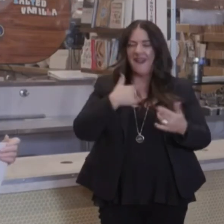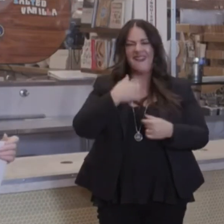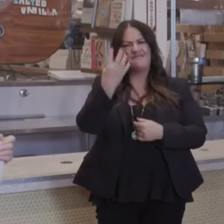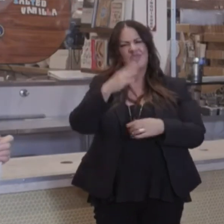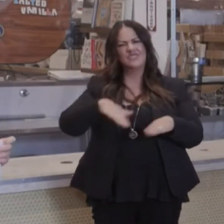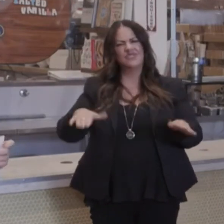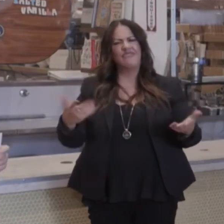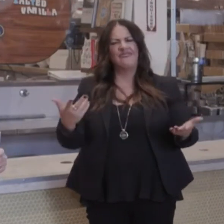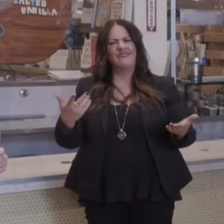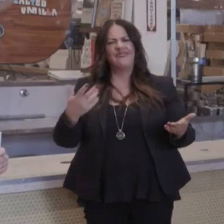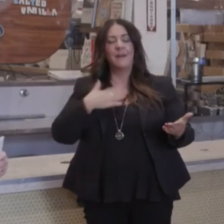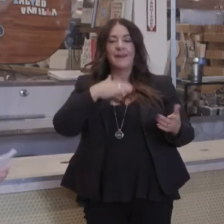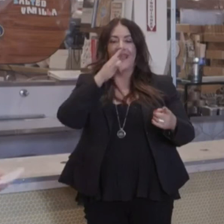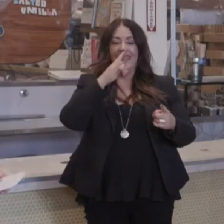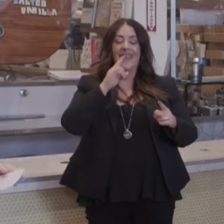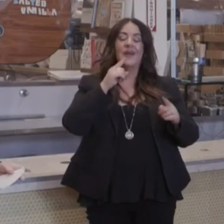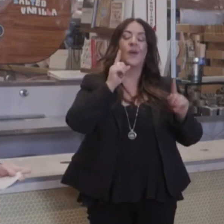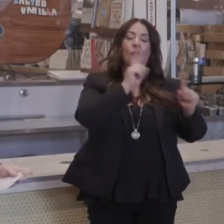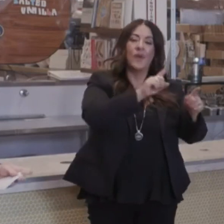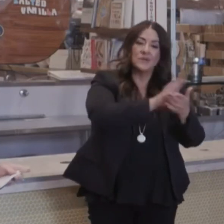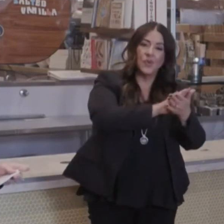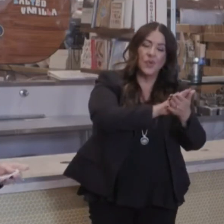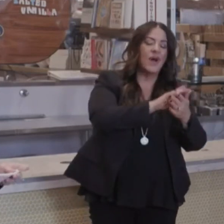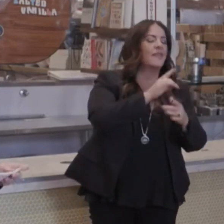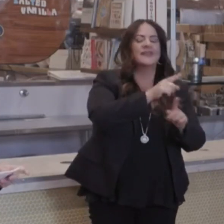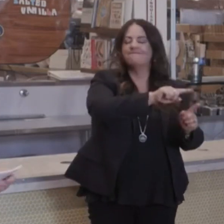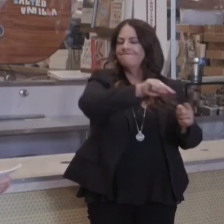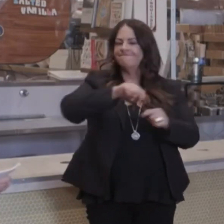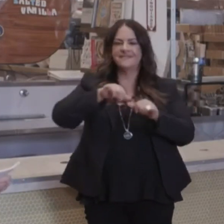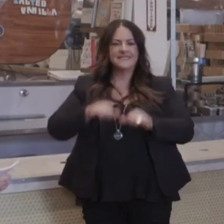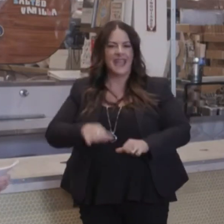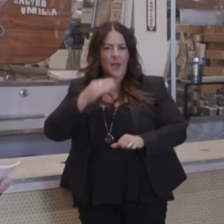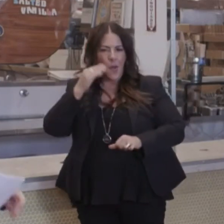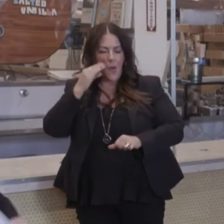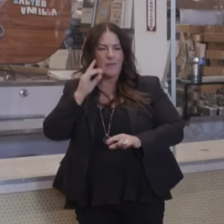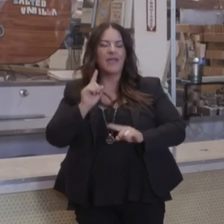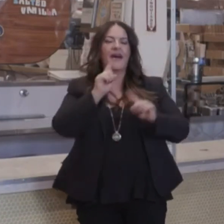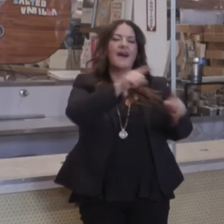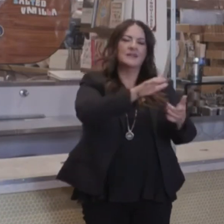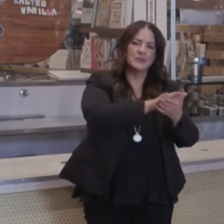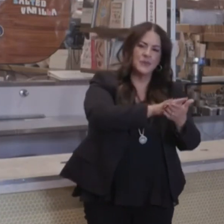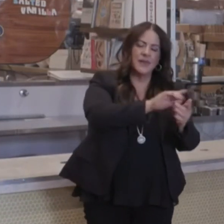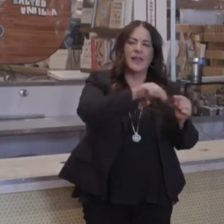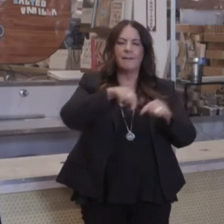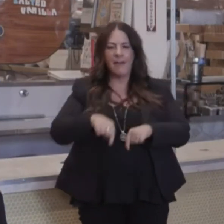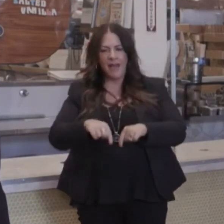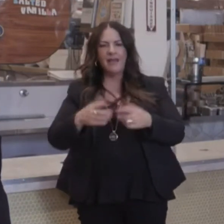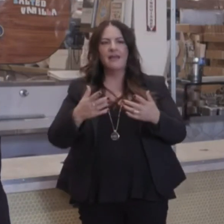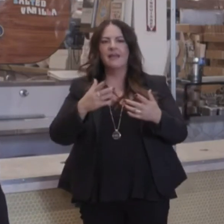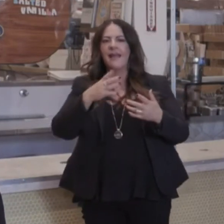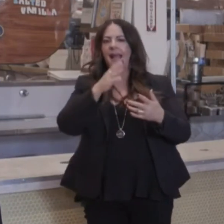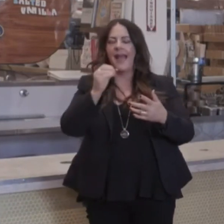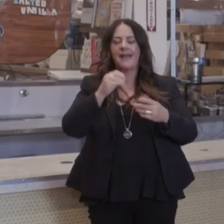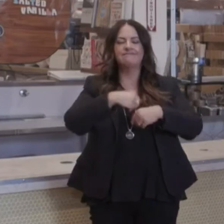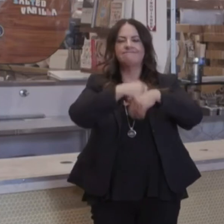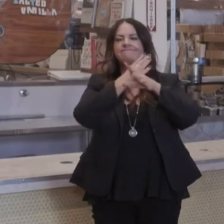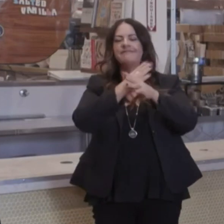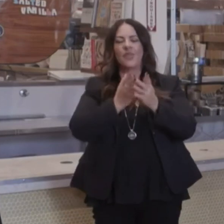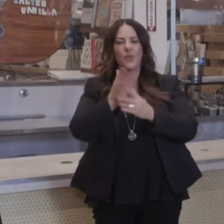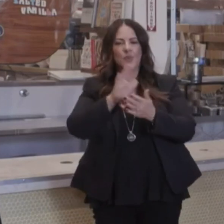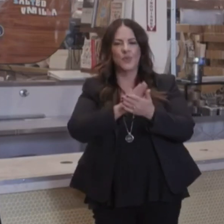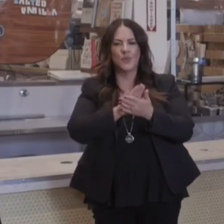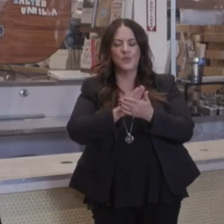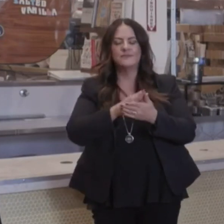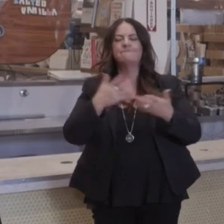been in school, out of school, in school, out of school. That teachers are still teaching. We need to respect that. It's just not